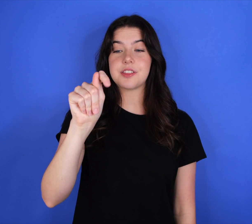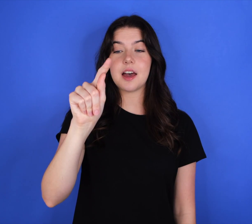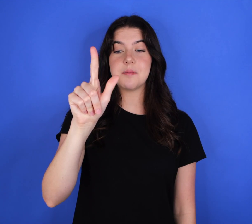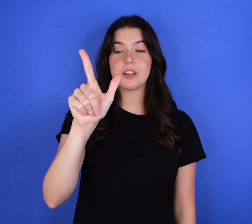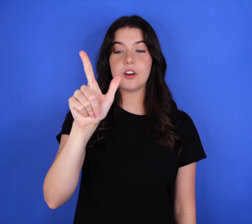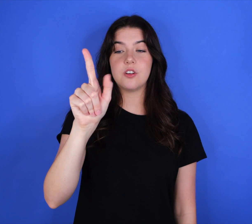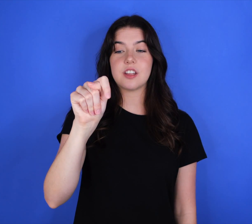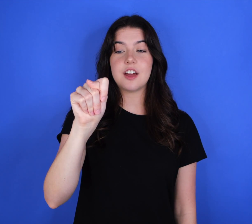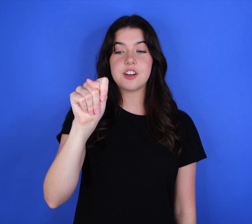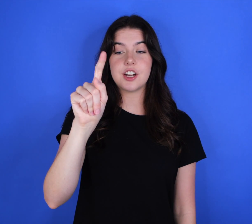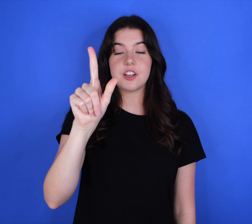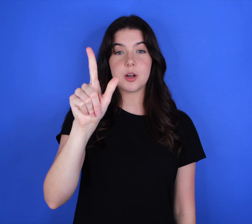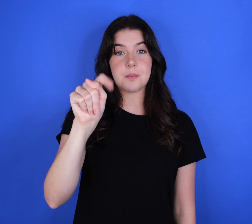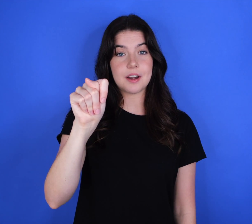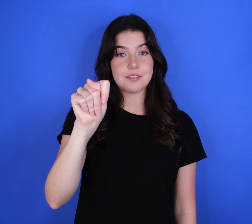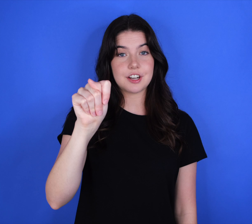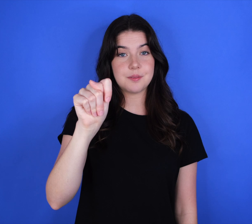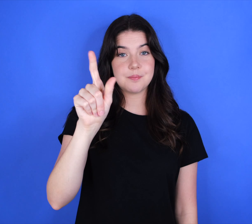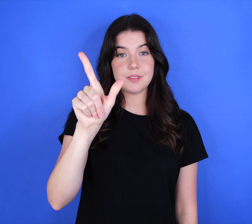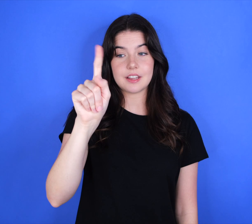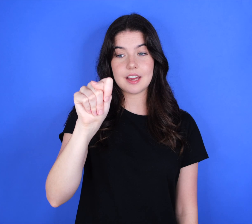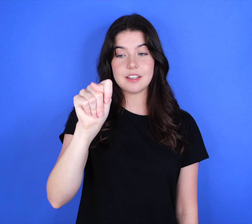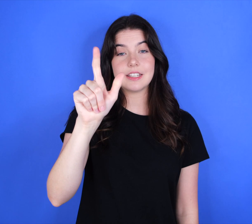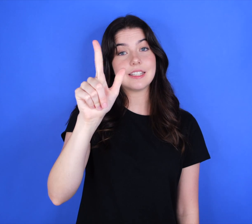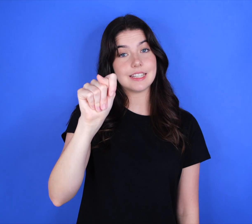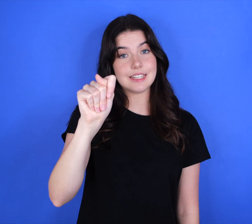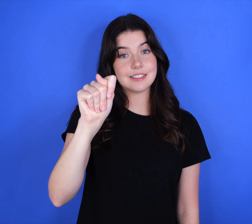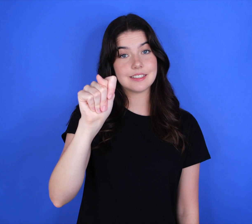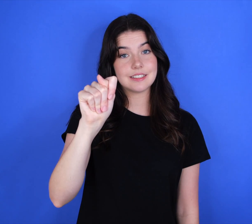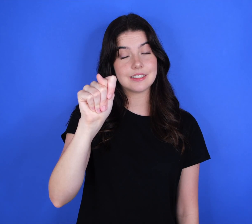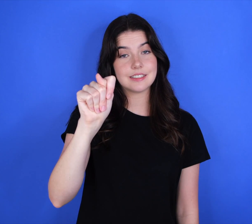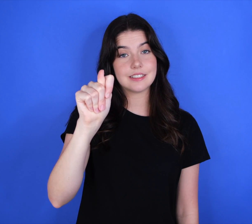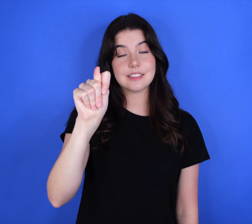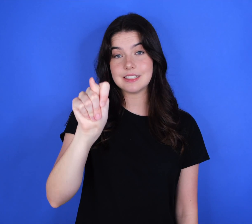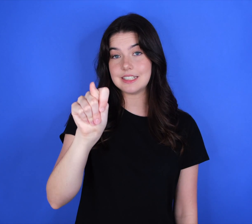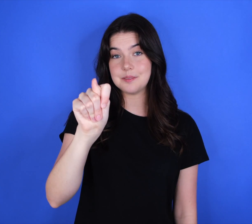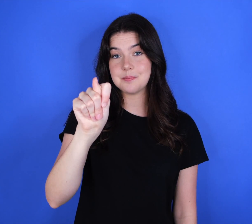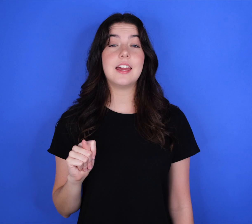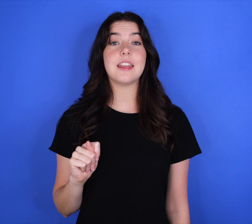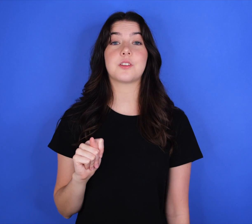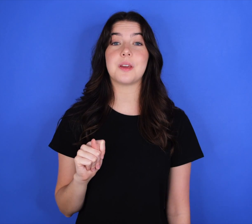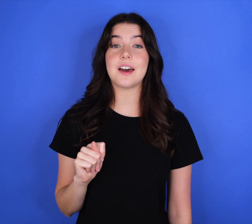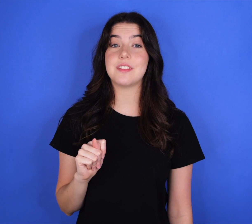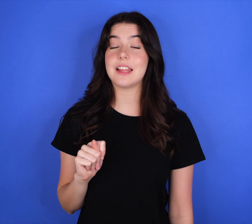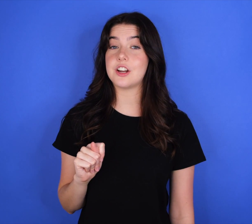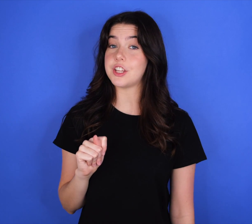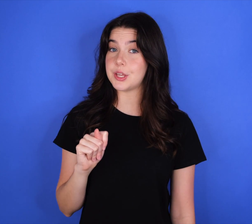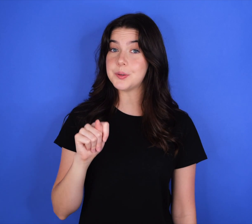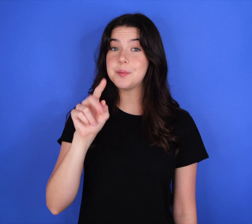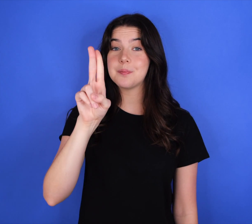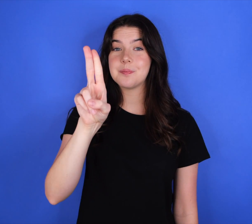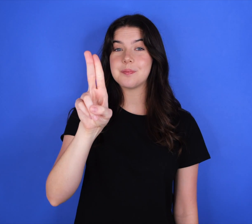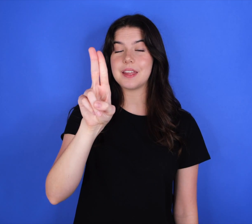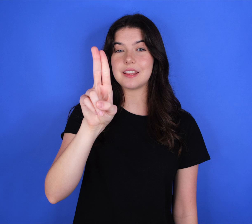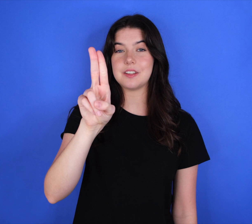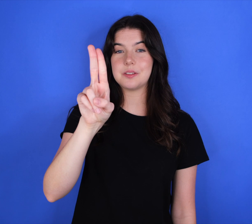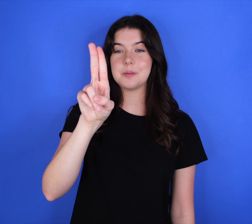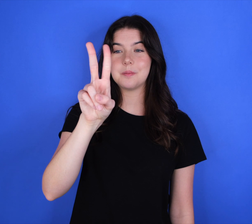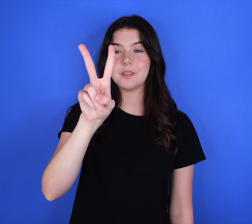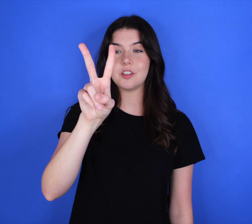thumb goes under your pointer finger, like that, T, T. Next we have the letter U, like this. So